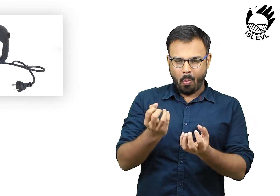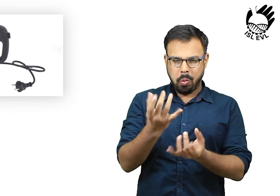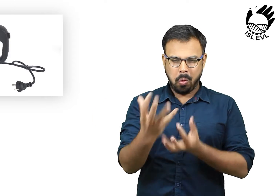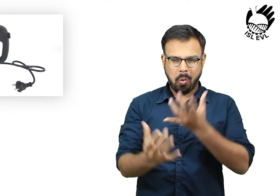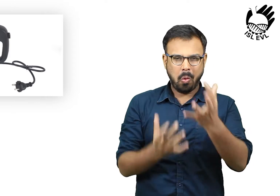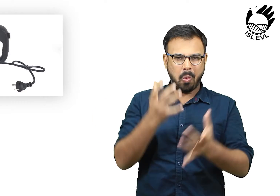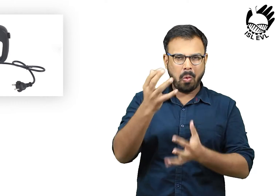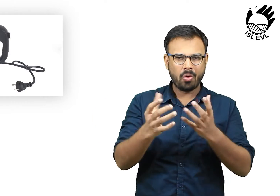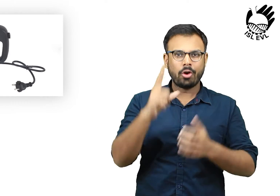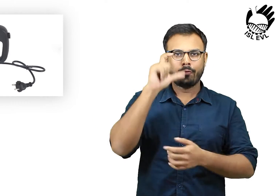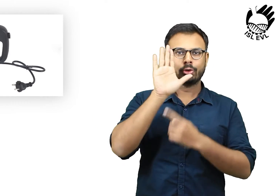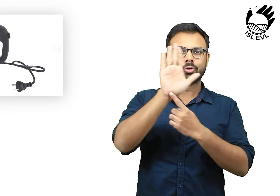kettle,